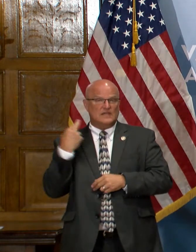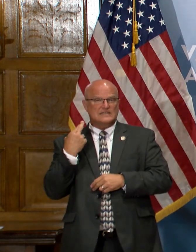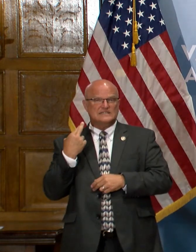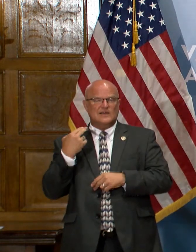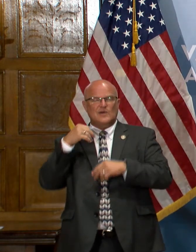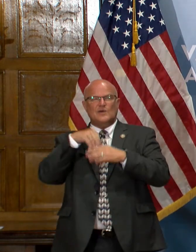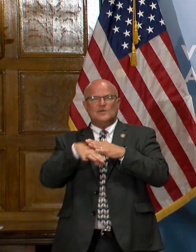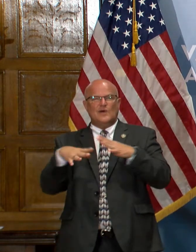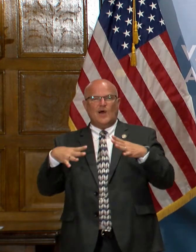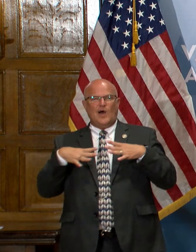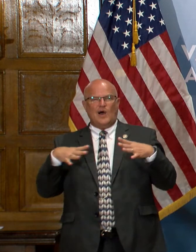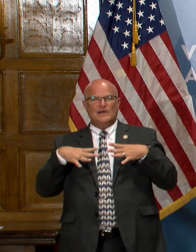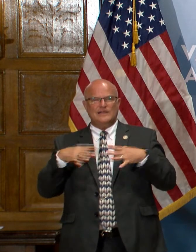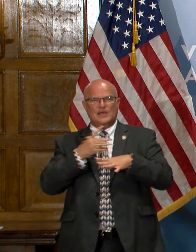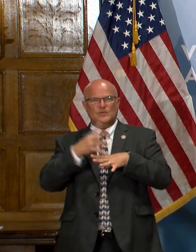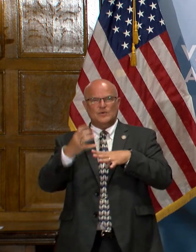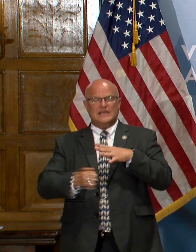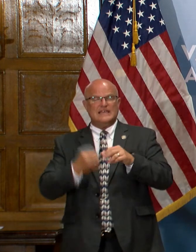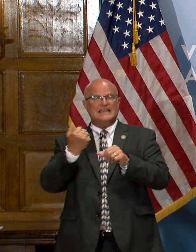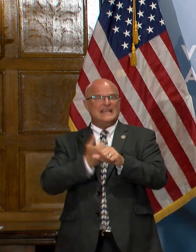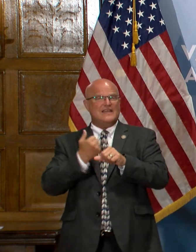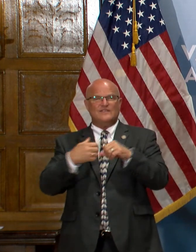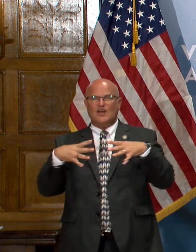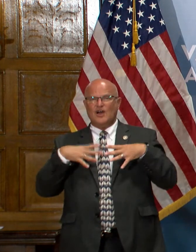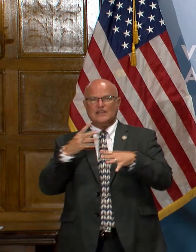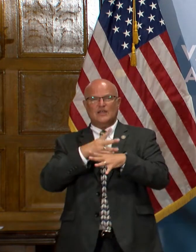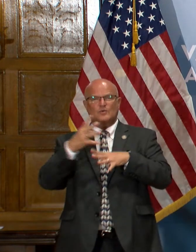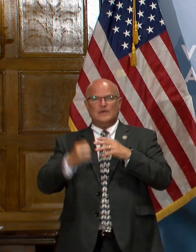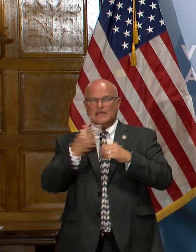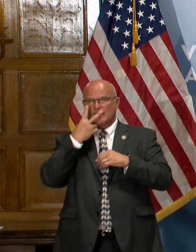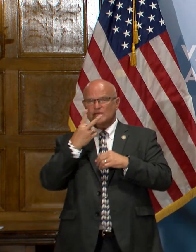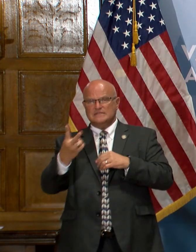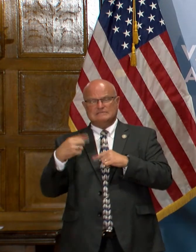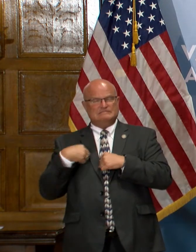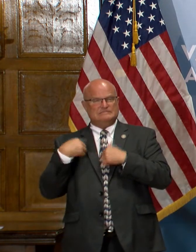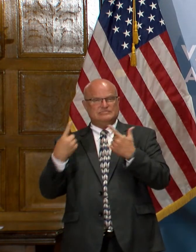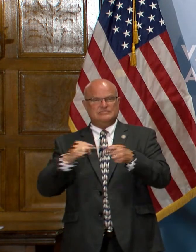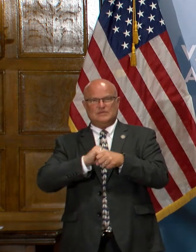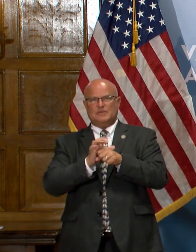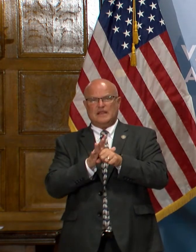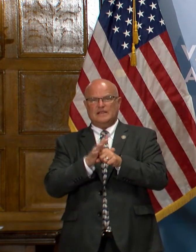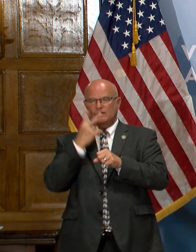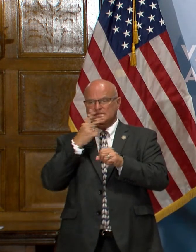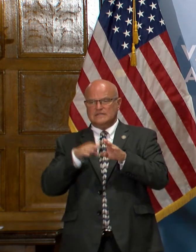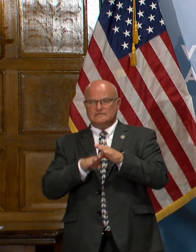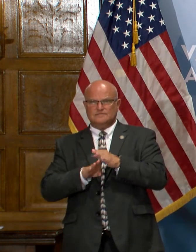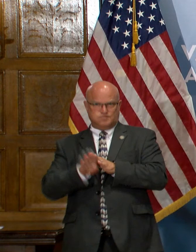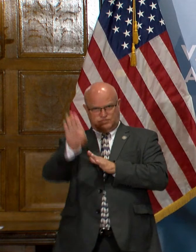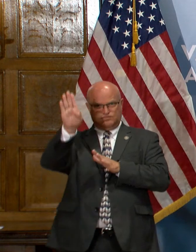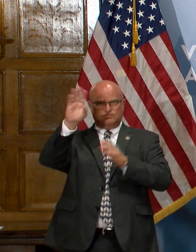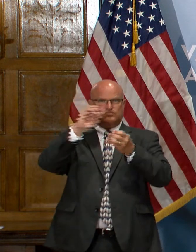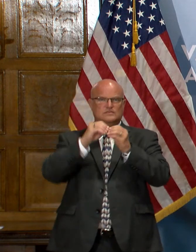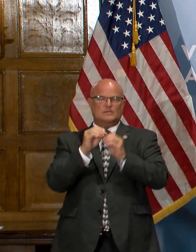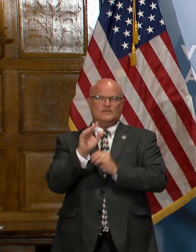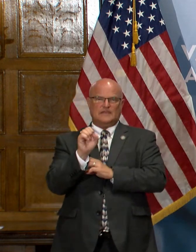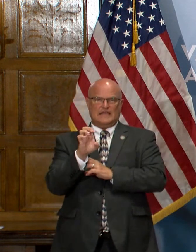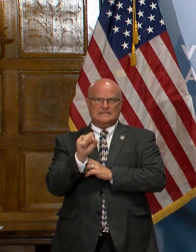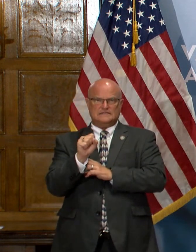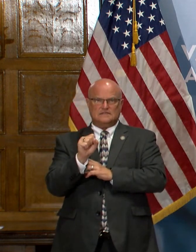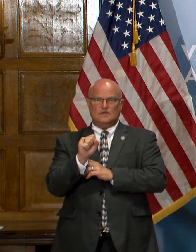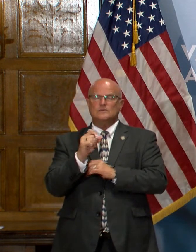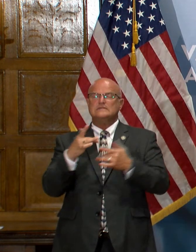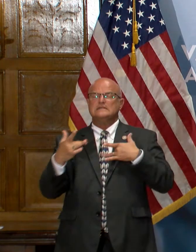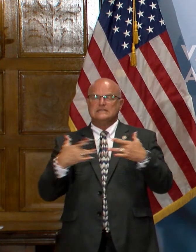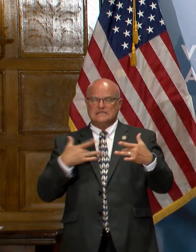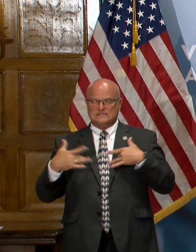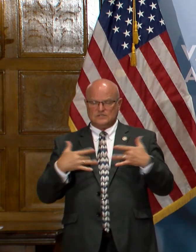into a holiday weekend. Every holiday weekend we have seen since the beginning of the pandemic, we've seen a surge in the number of cases. So we are